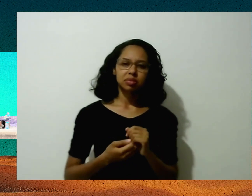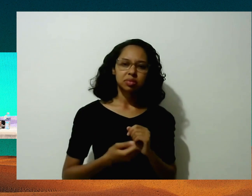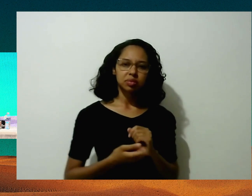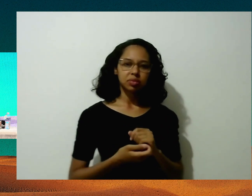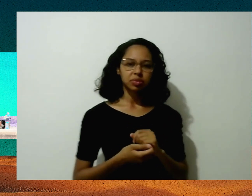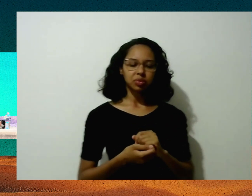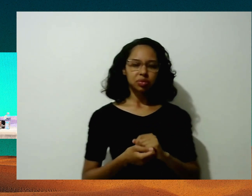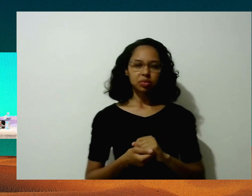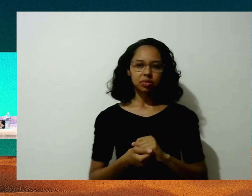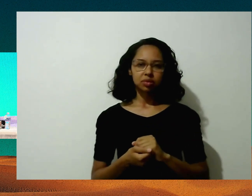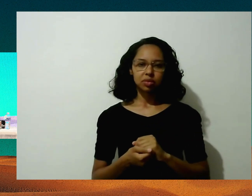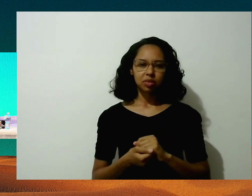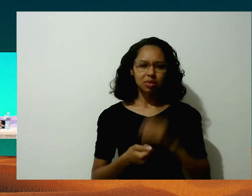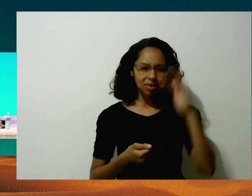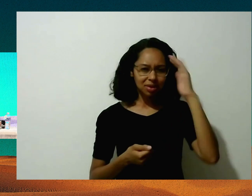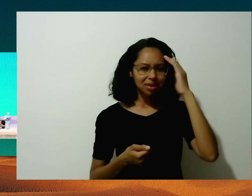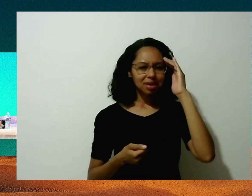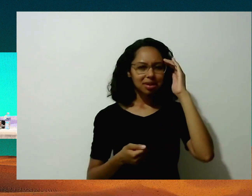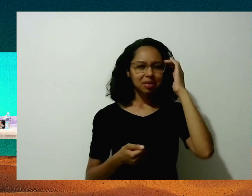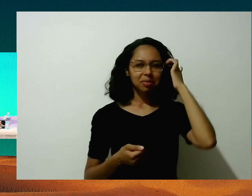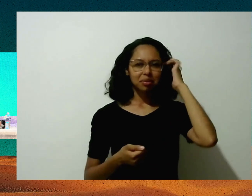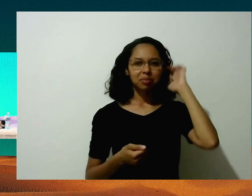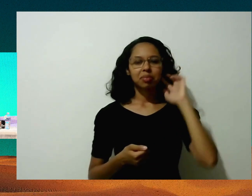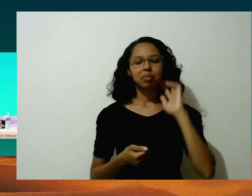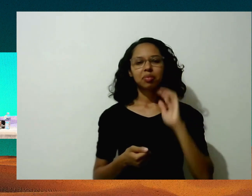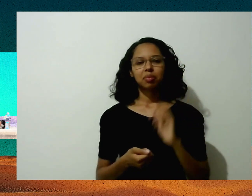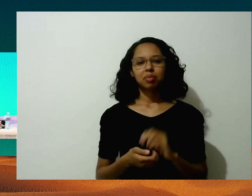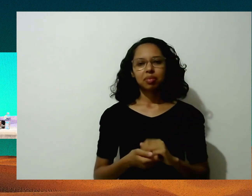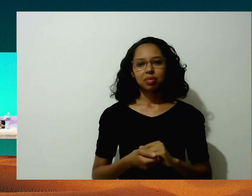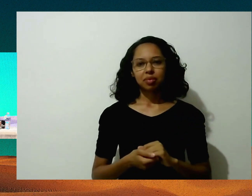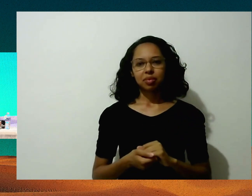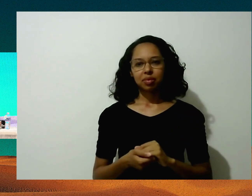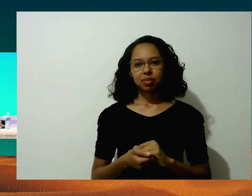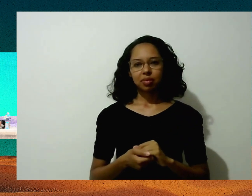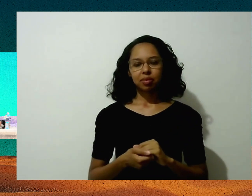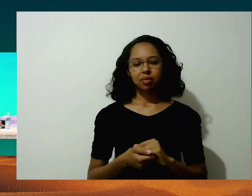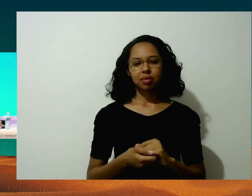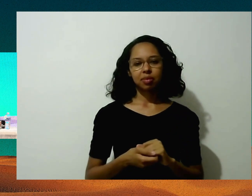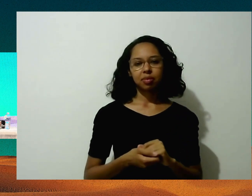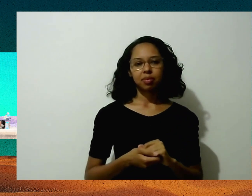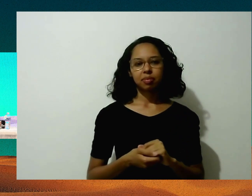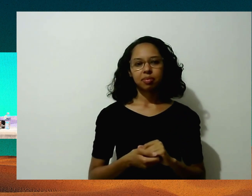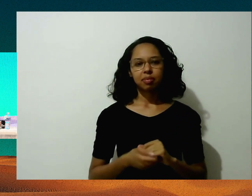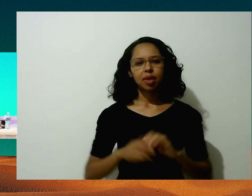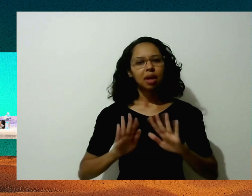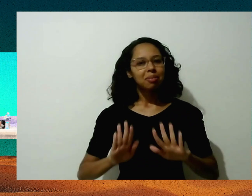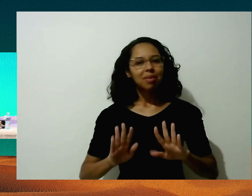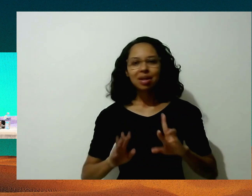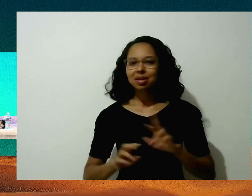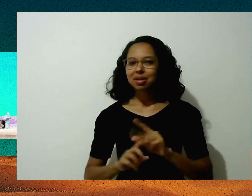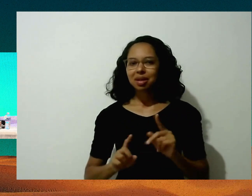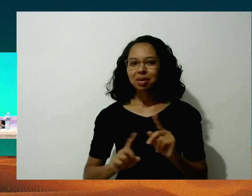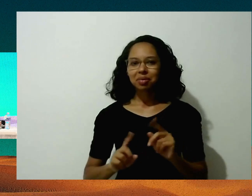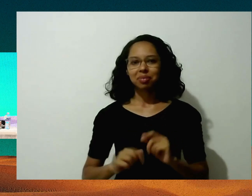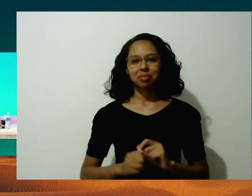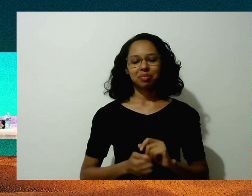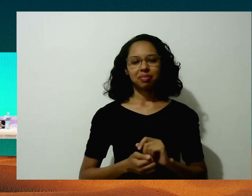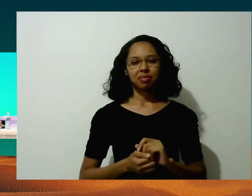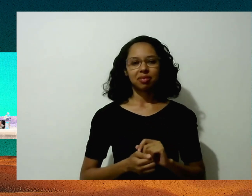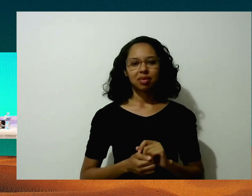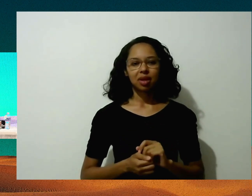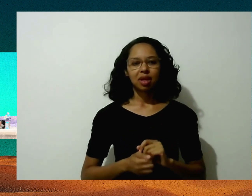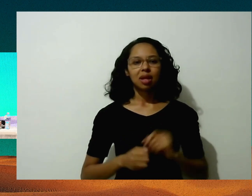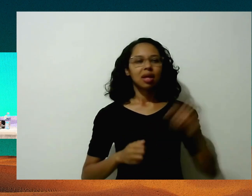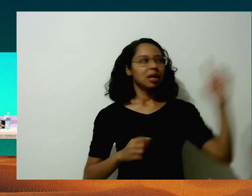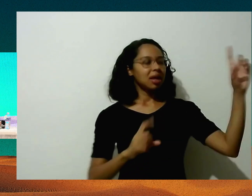Vocês estão me entendendo ou Do não? you understand me? Are you following me or not? Mas pelo contrário, Deus criou o homem um